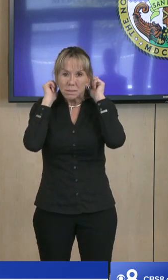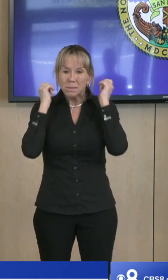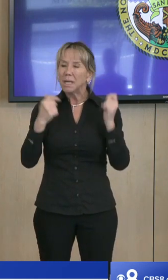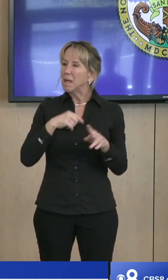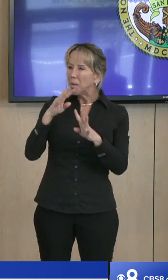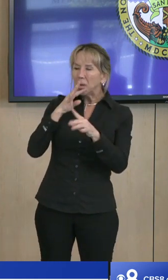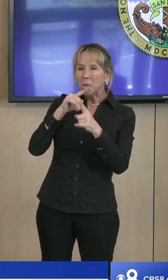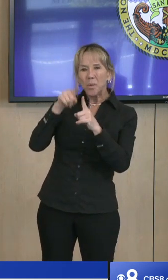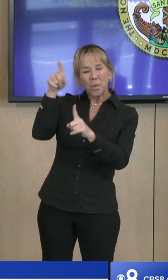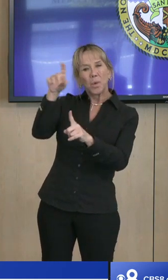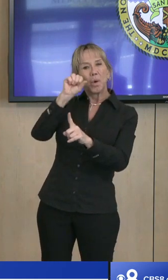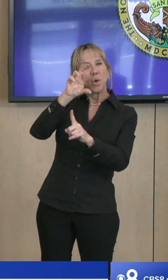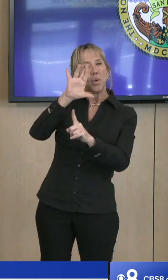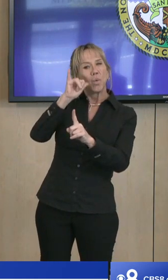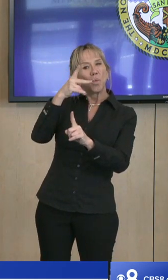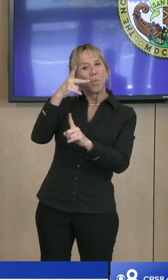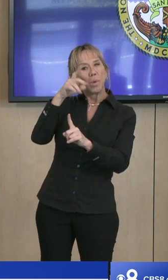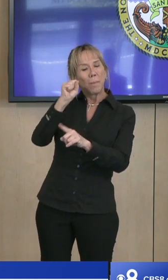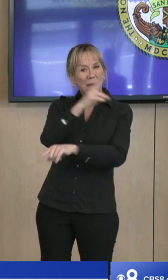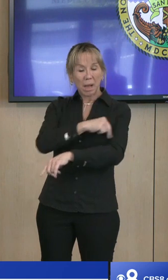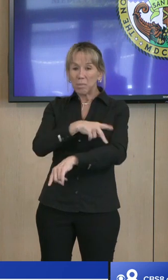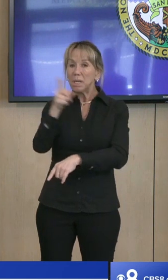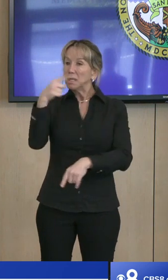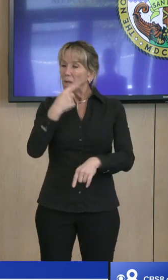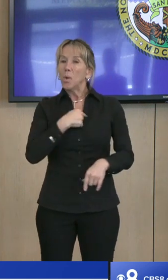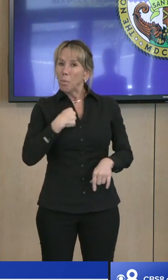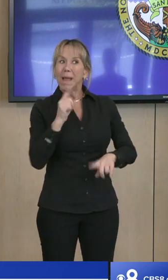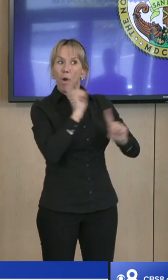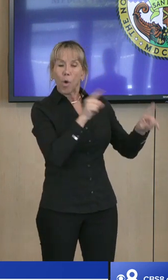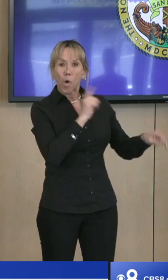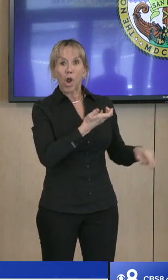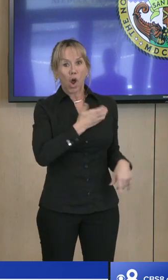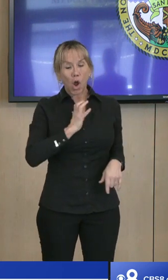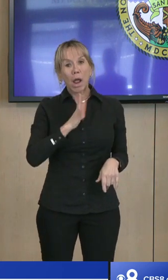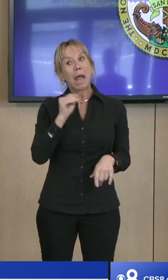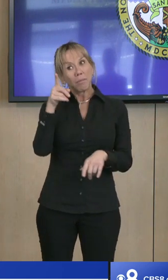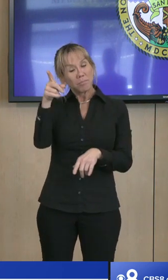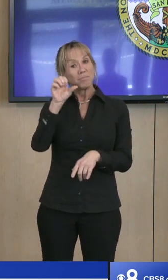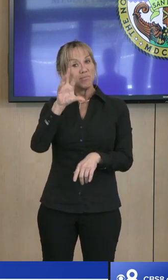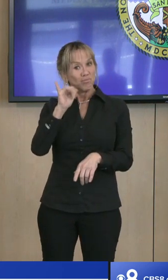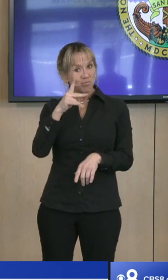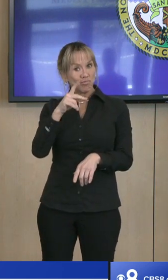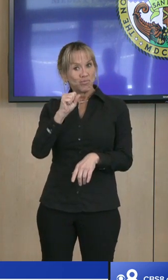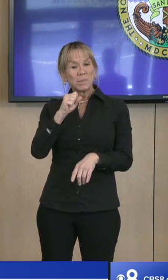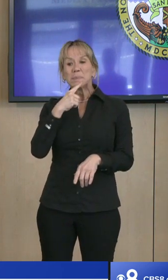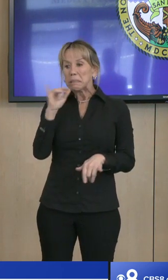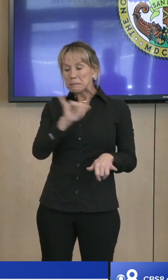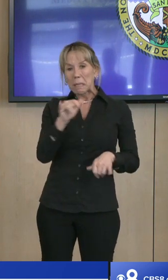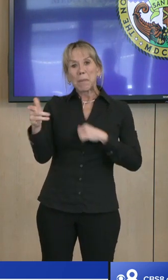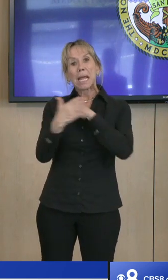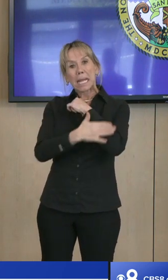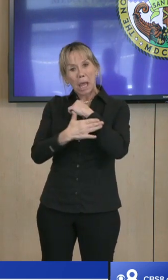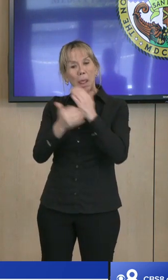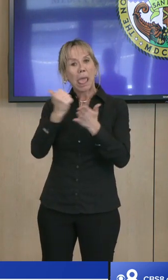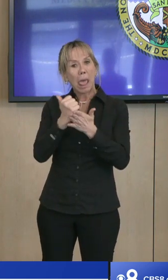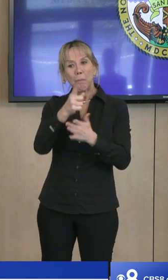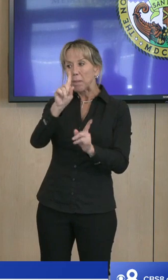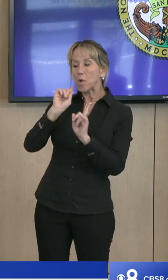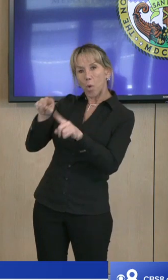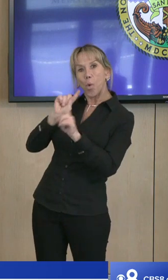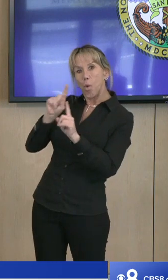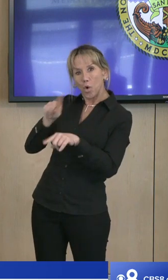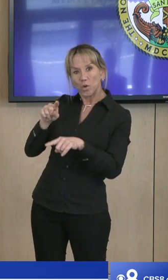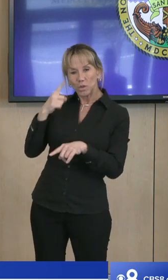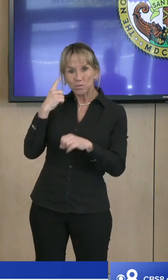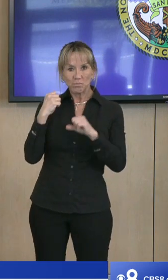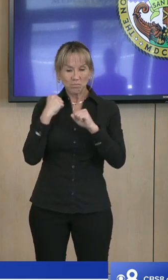They said they're ordering their own respirators, but also the county is helping them ordering respirators. And I noticed on your